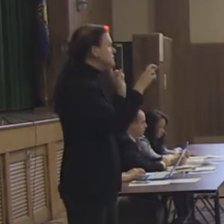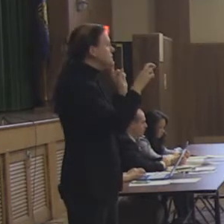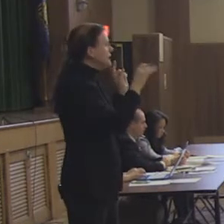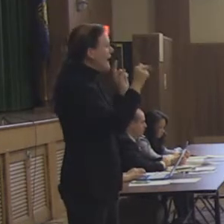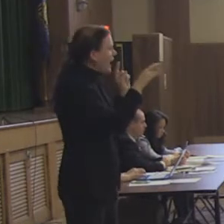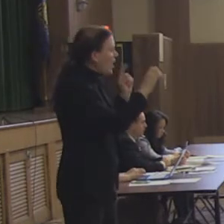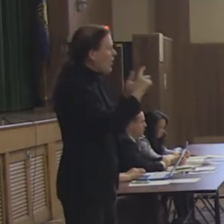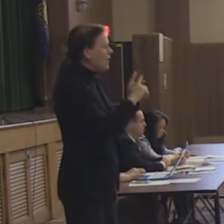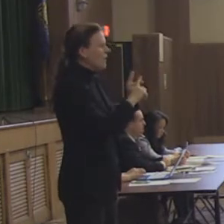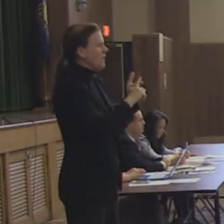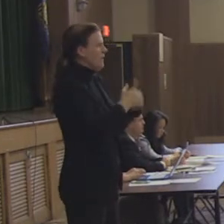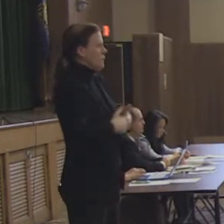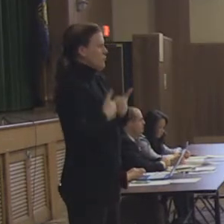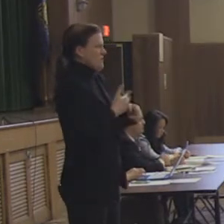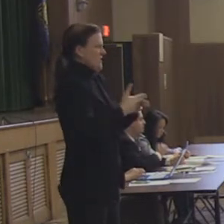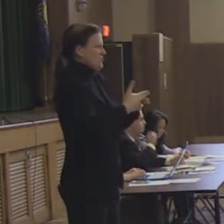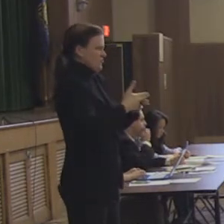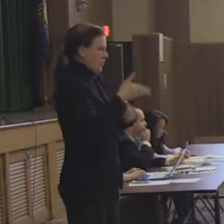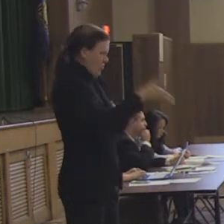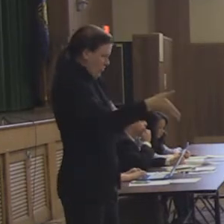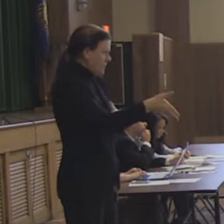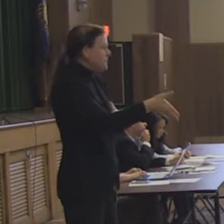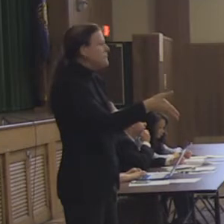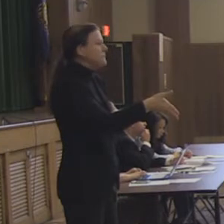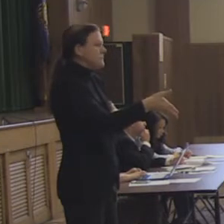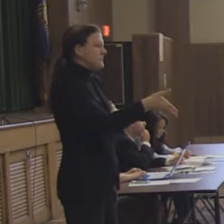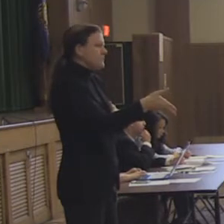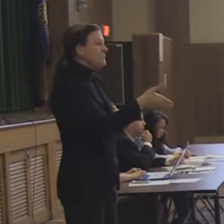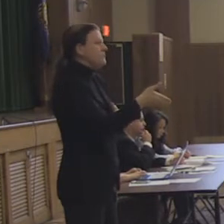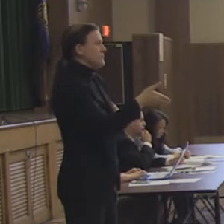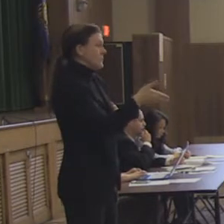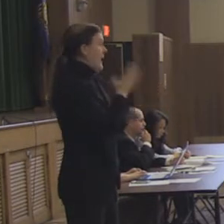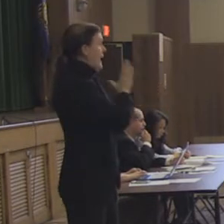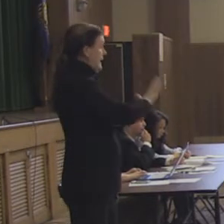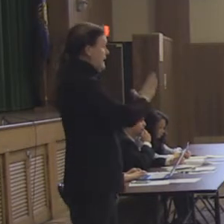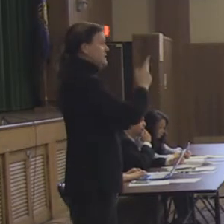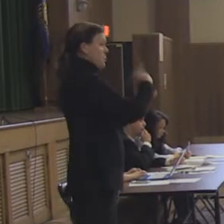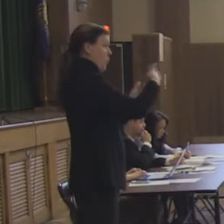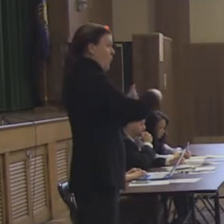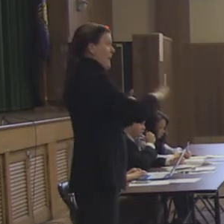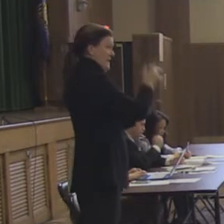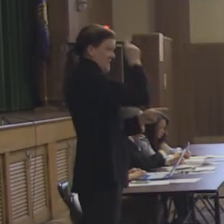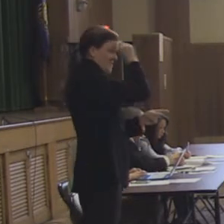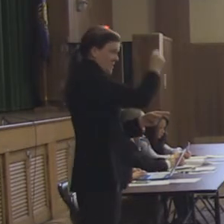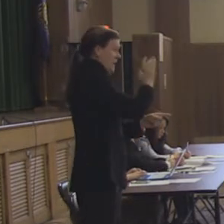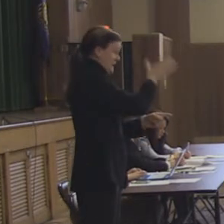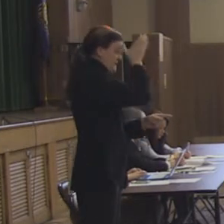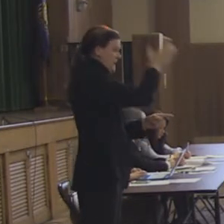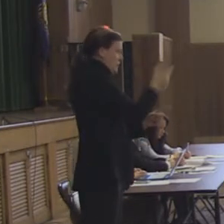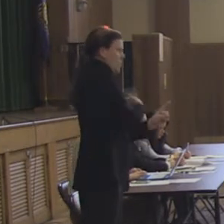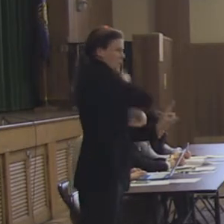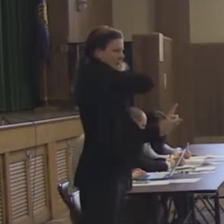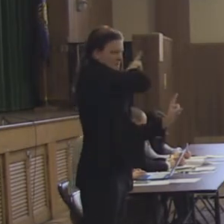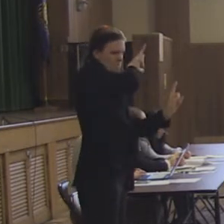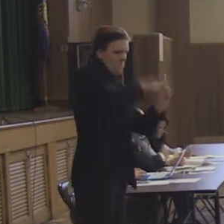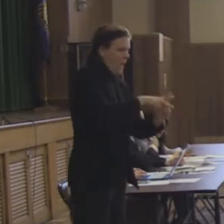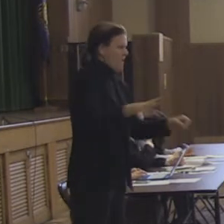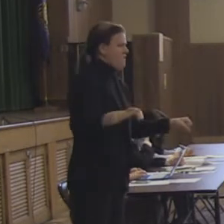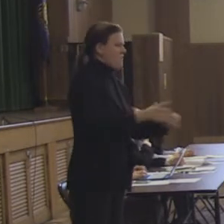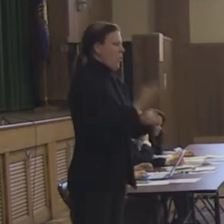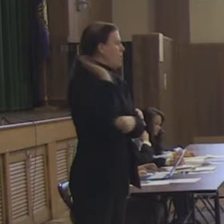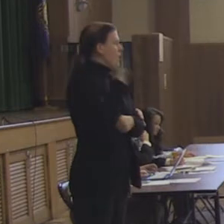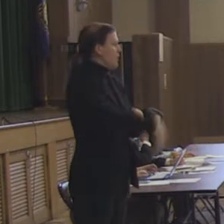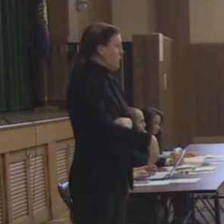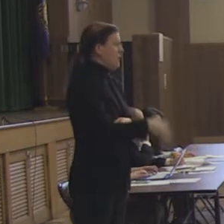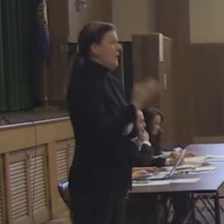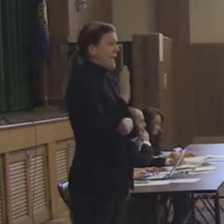in residential. Mm-hmm. And we exclusively use his theoretical framework in order to deal more humanely with the children